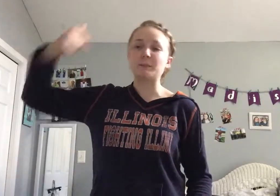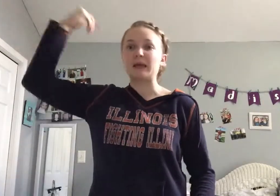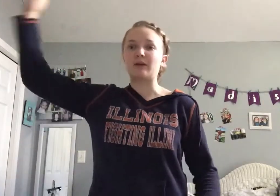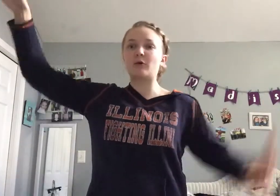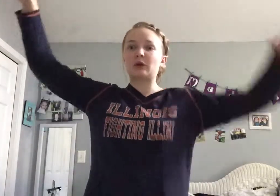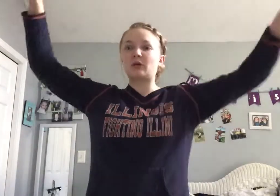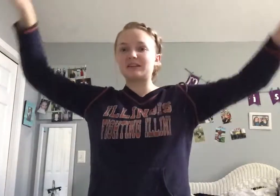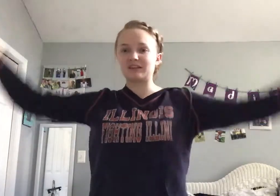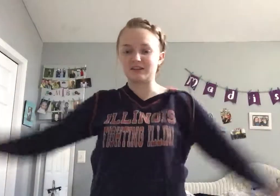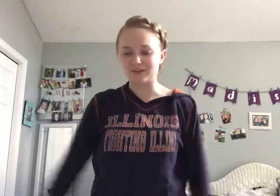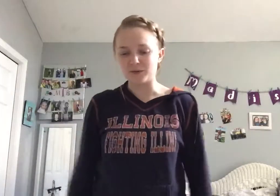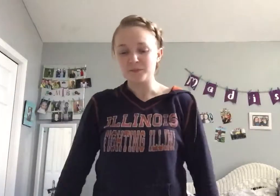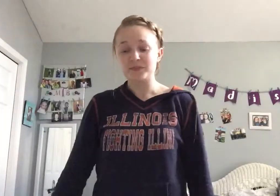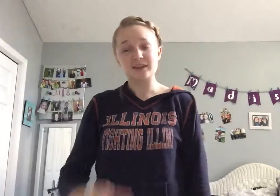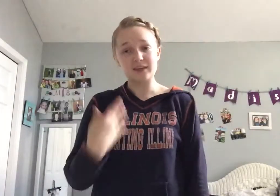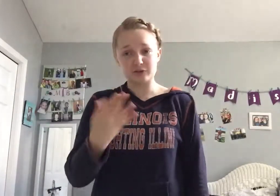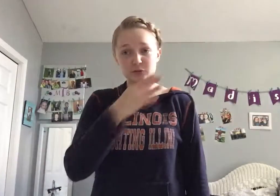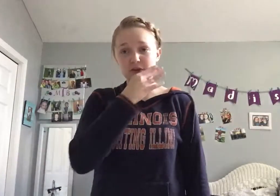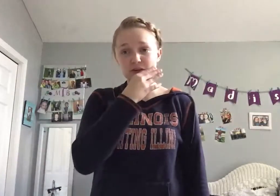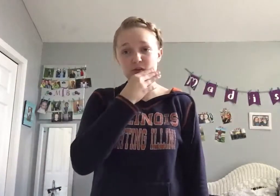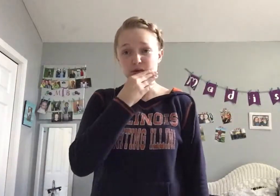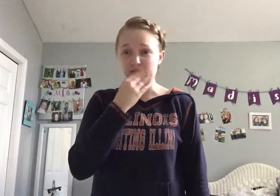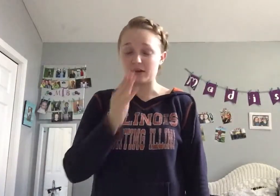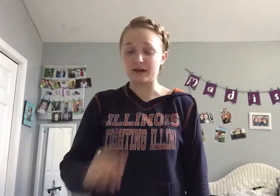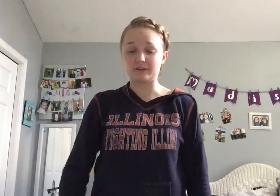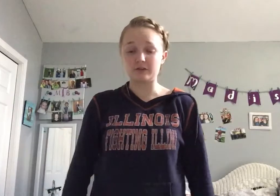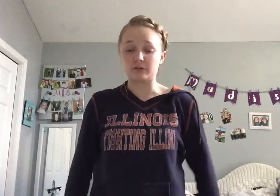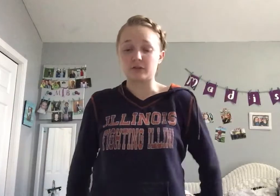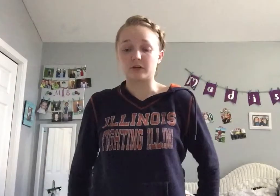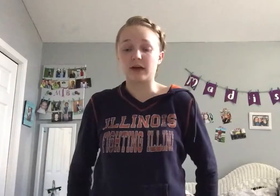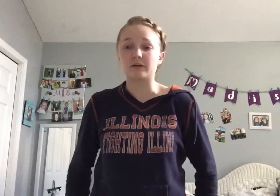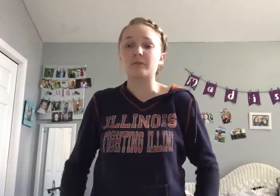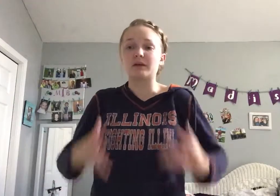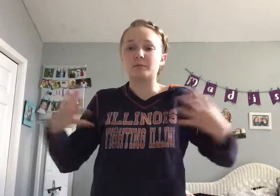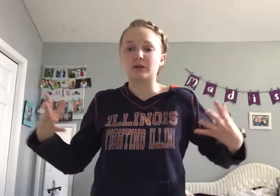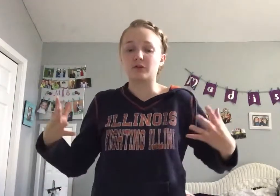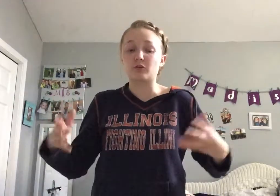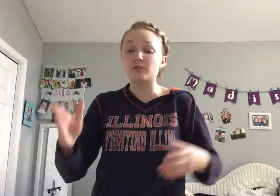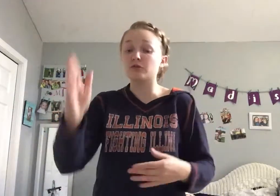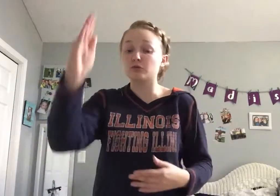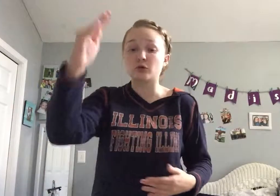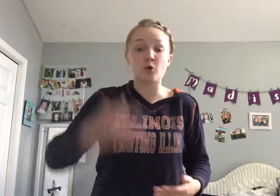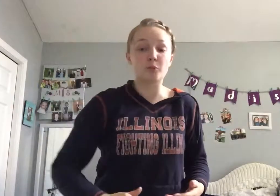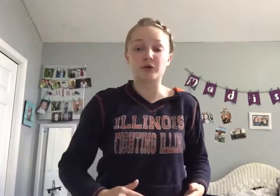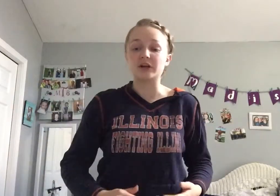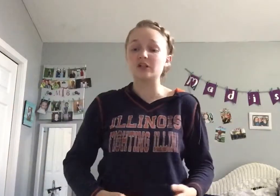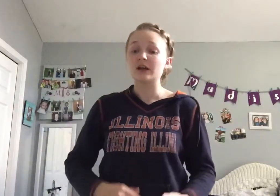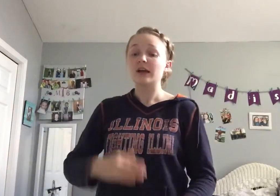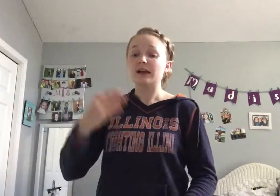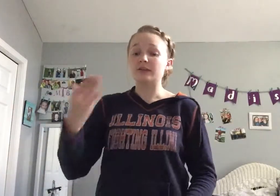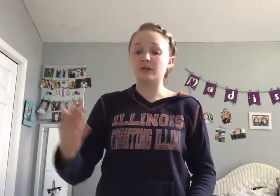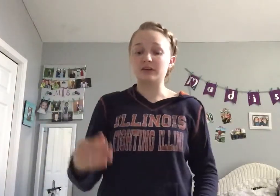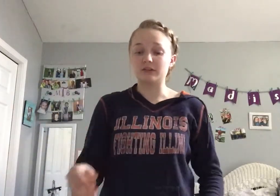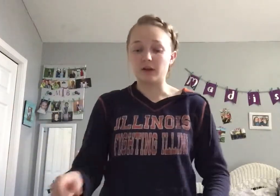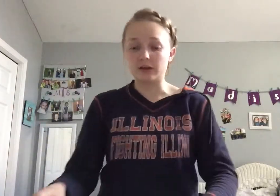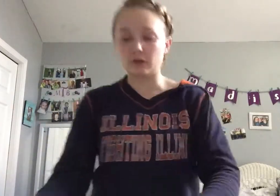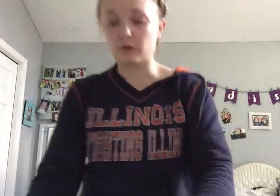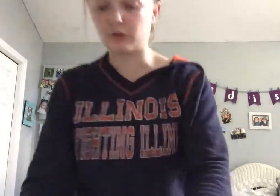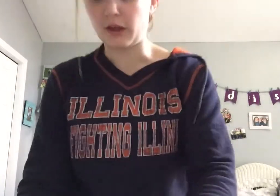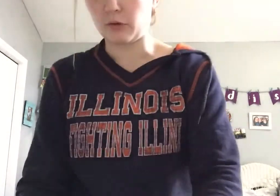flipping and going crazy. So that's what you're going to do with your signs too. You're going to kind of make them bigger. So I'm going to do the whole bridge until it's done. It goes